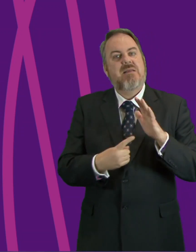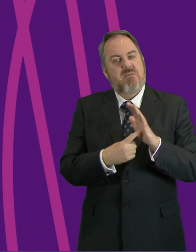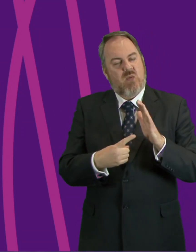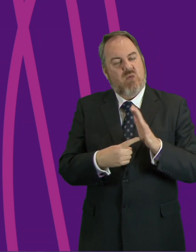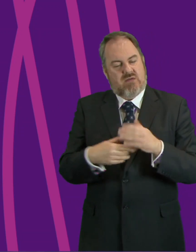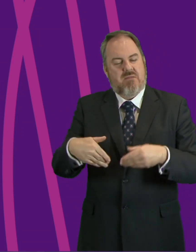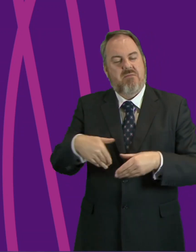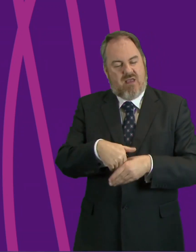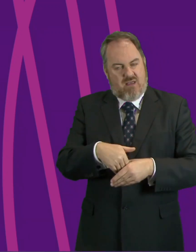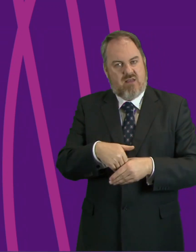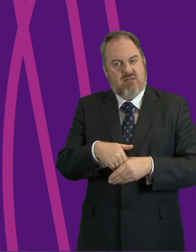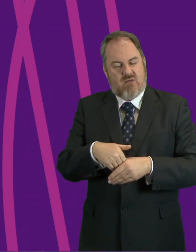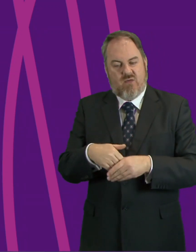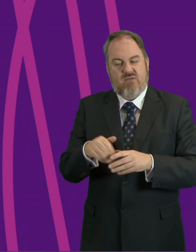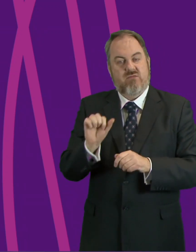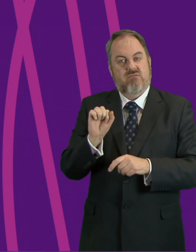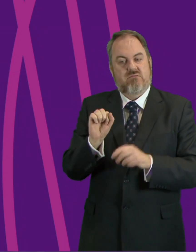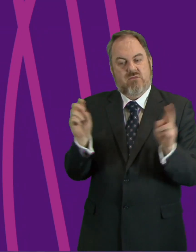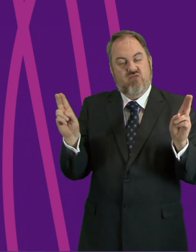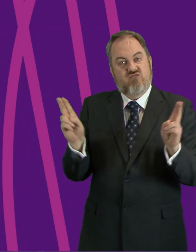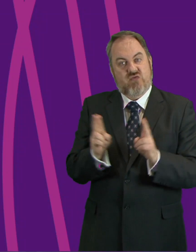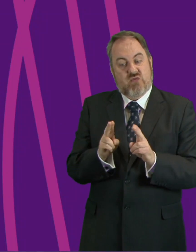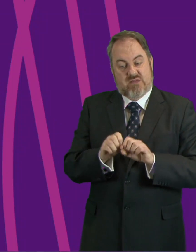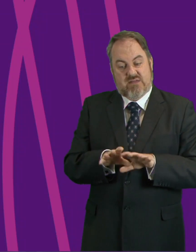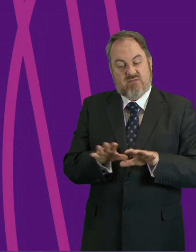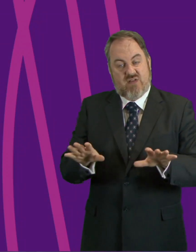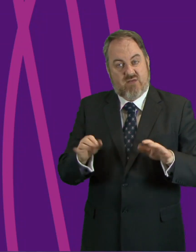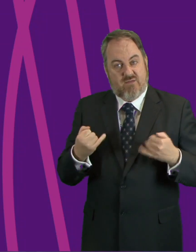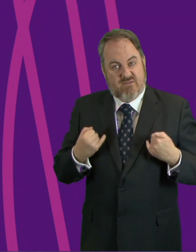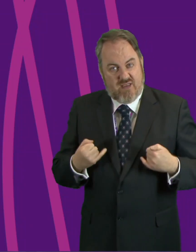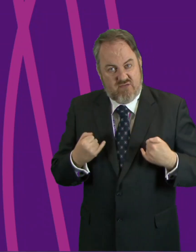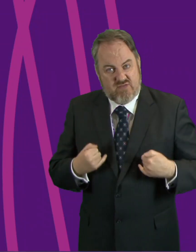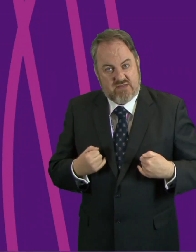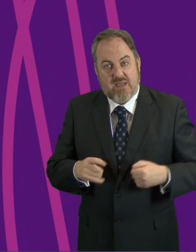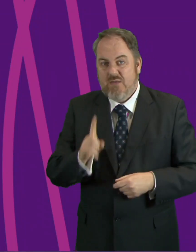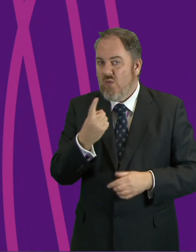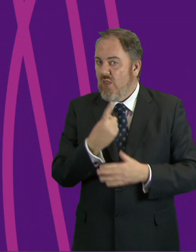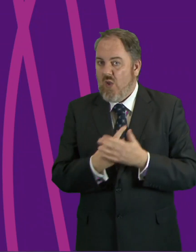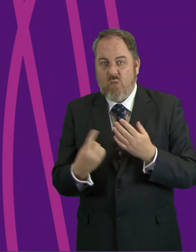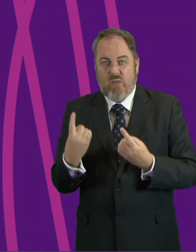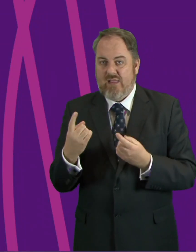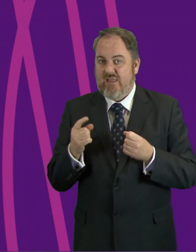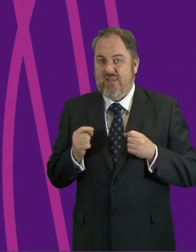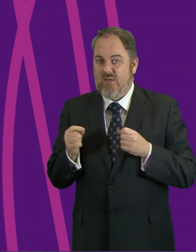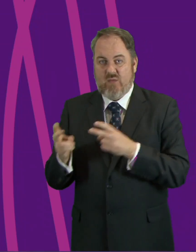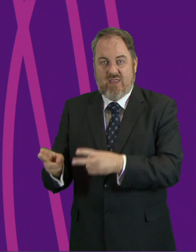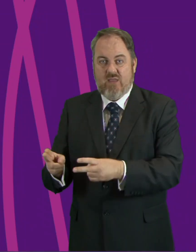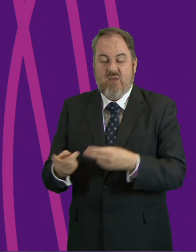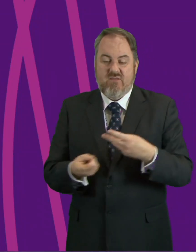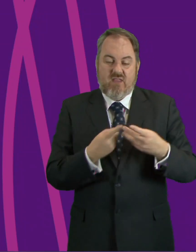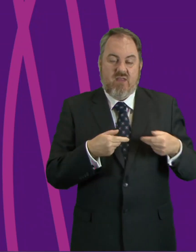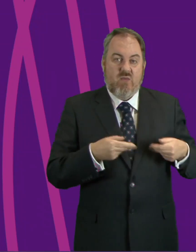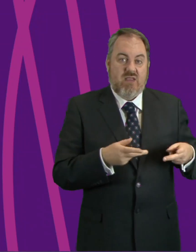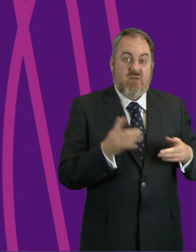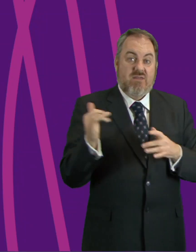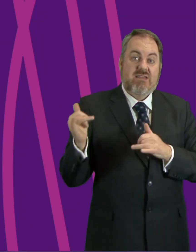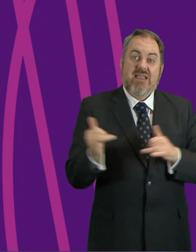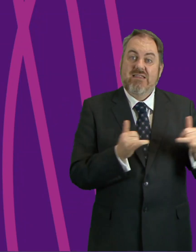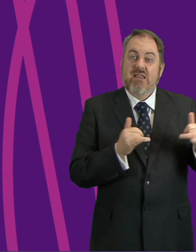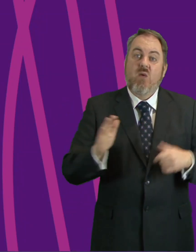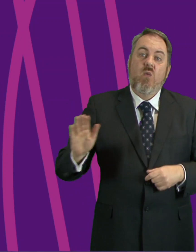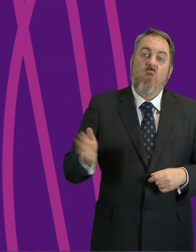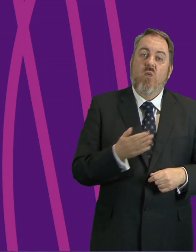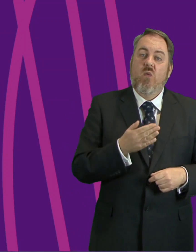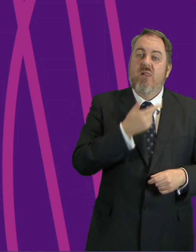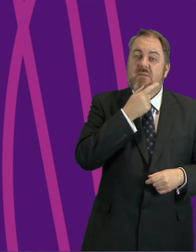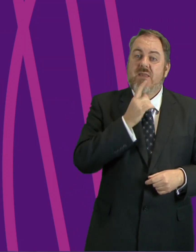driven as well. In terms of care homes where there is an outbreak, there is now testing of all residents, all staff,